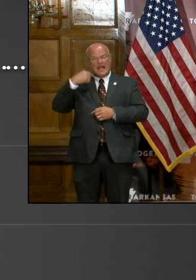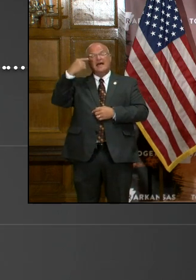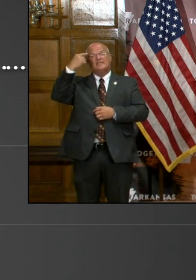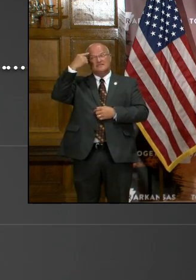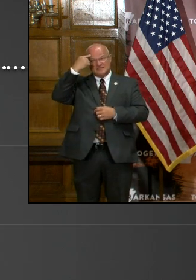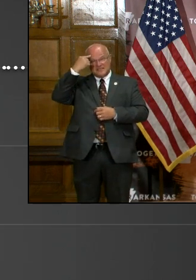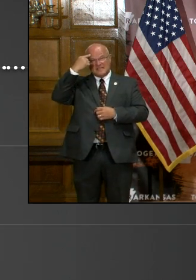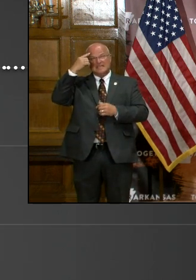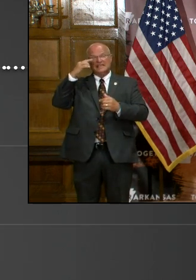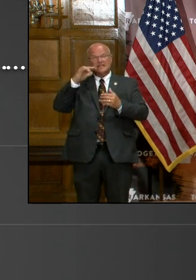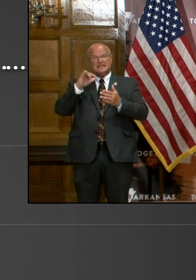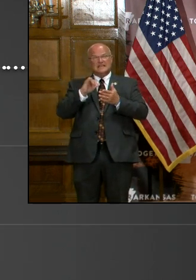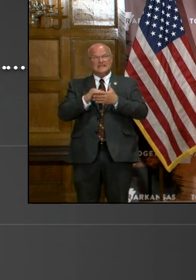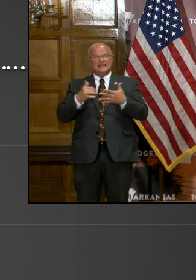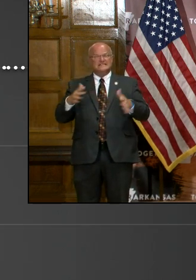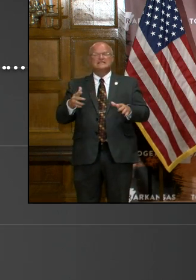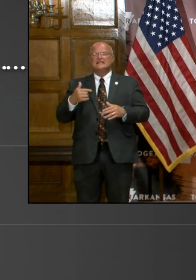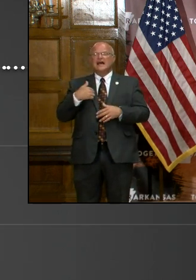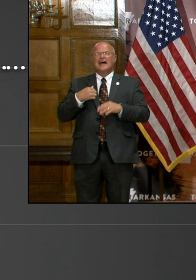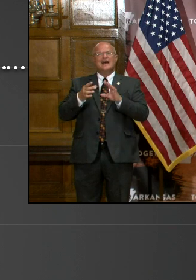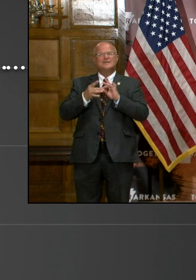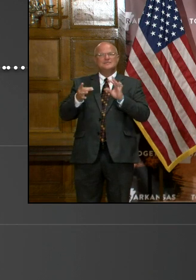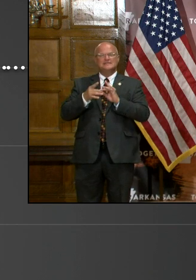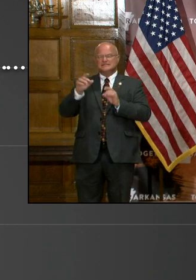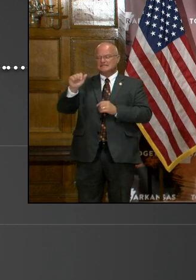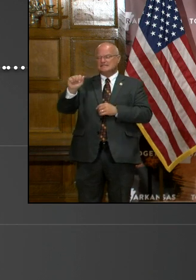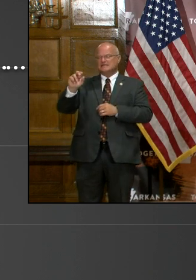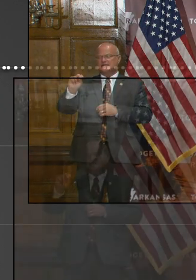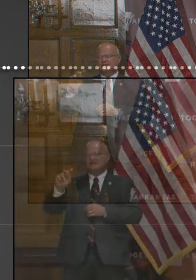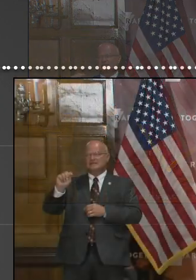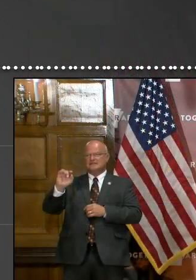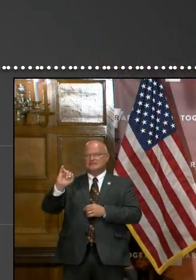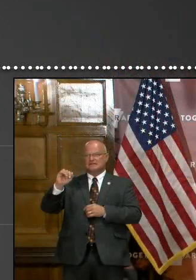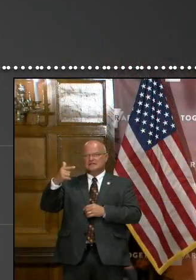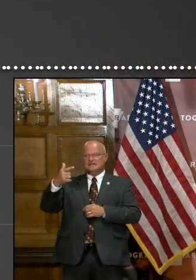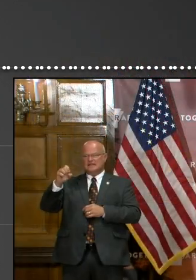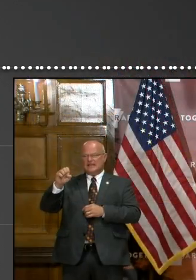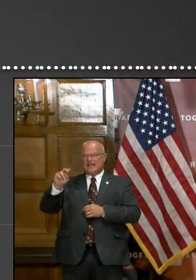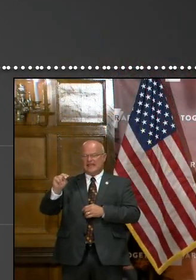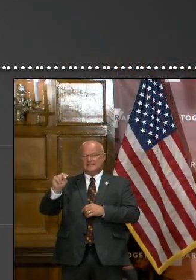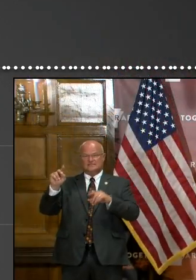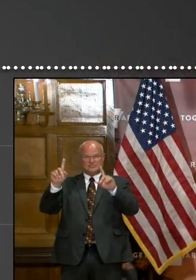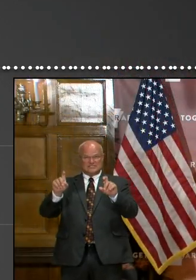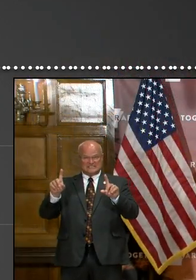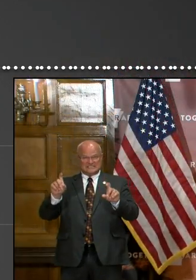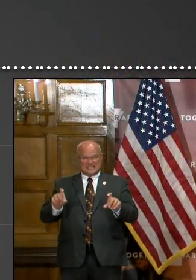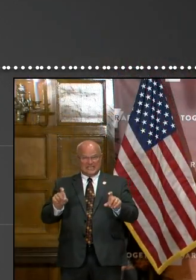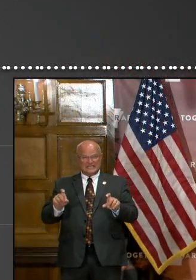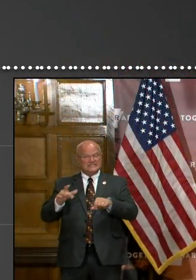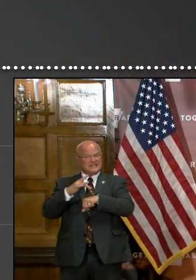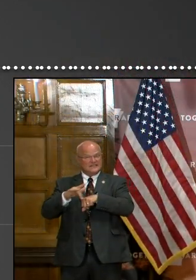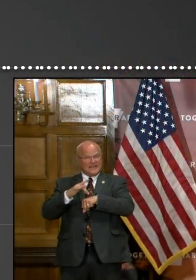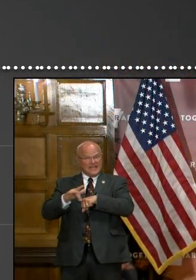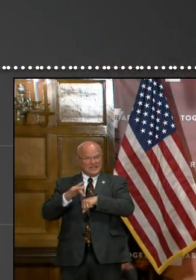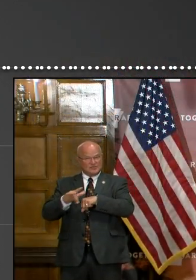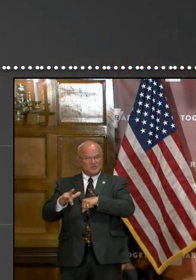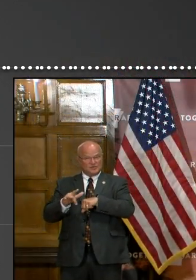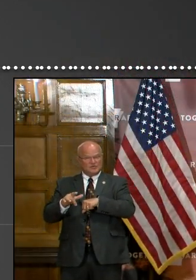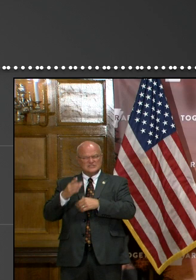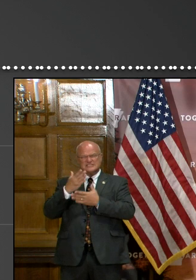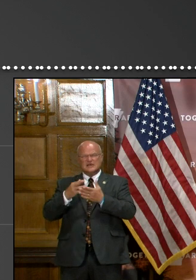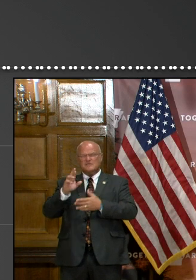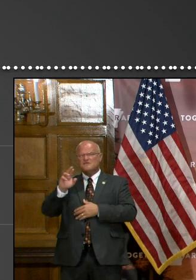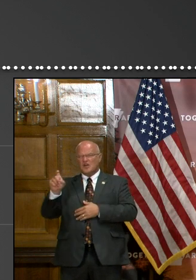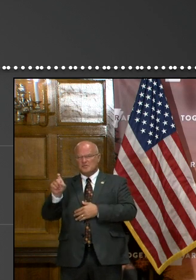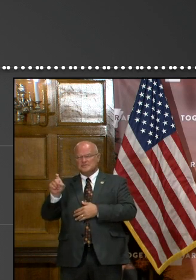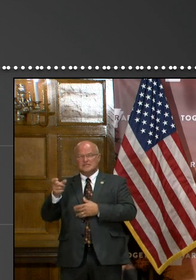that I've mentioned the antigen test, which is available at certain